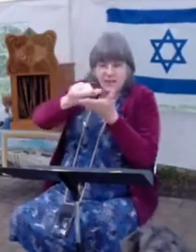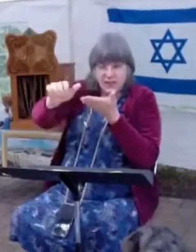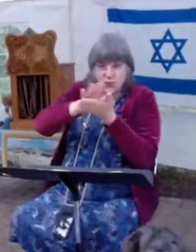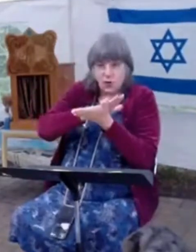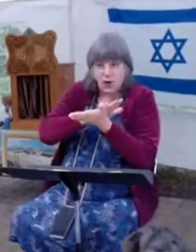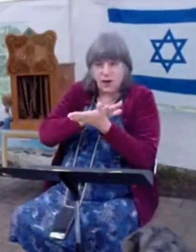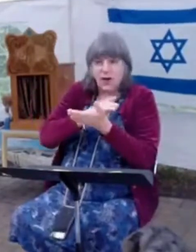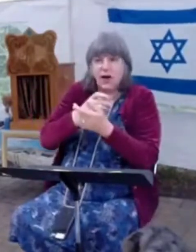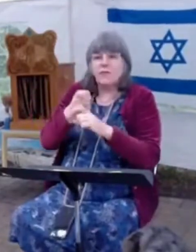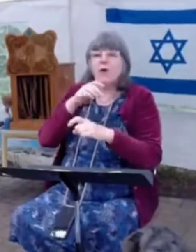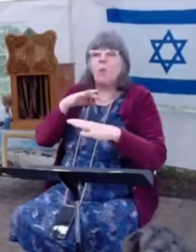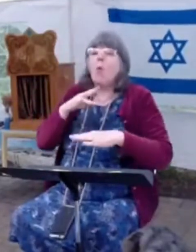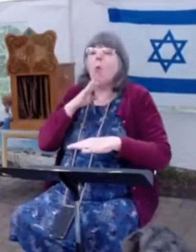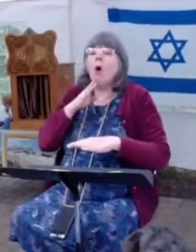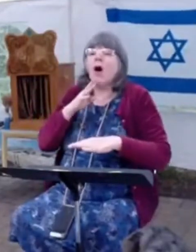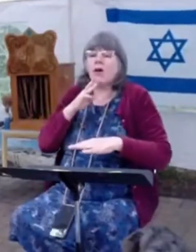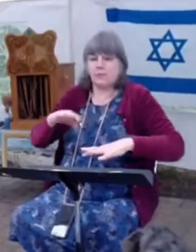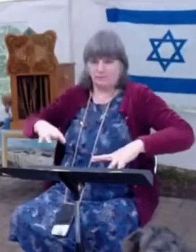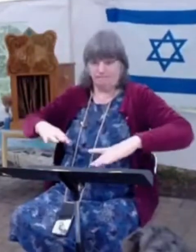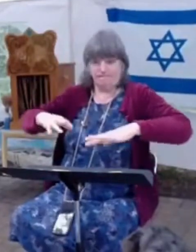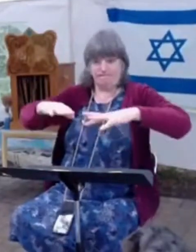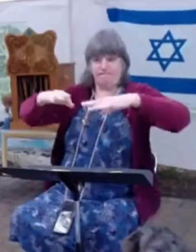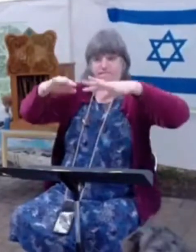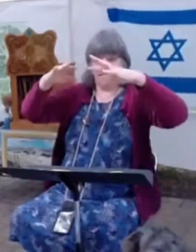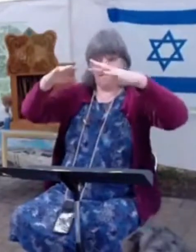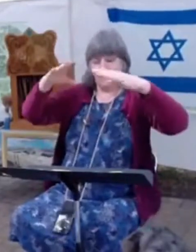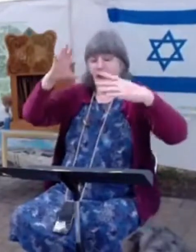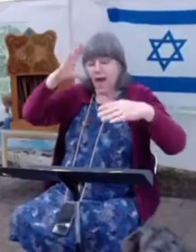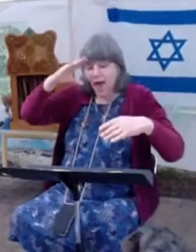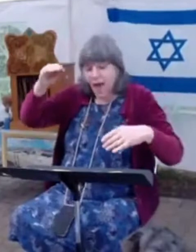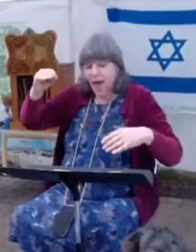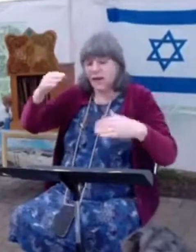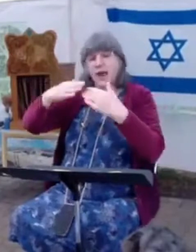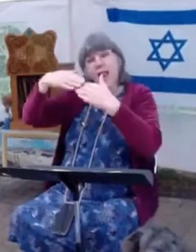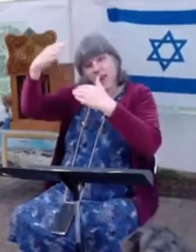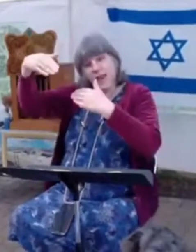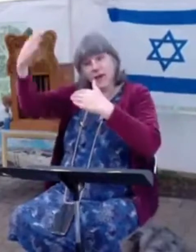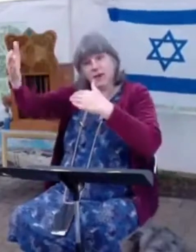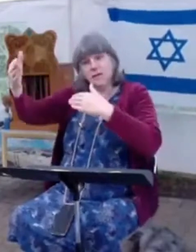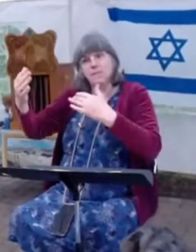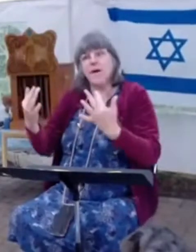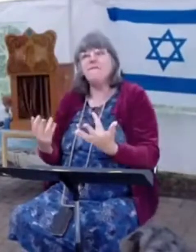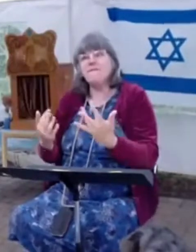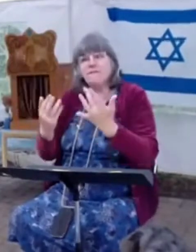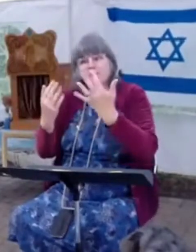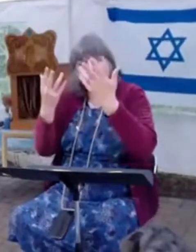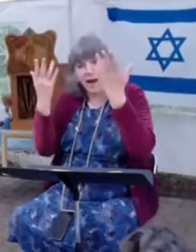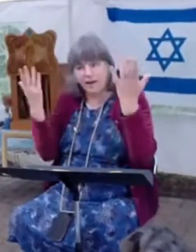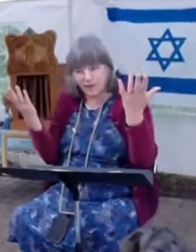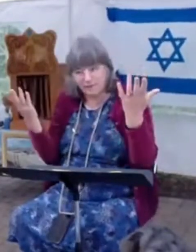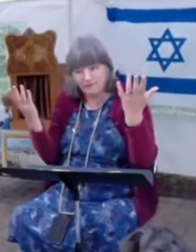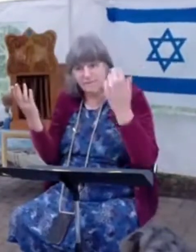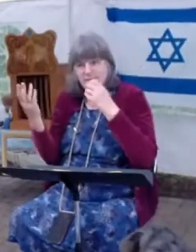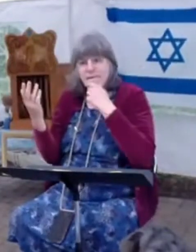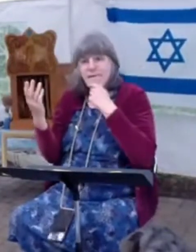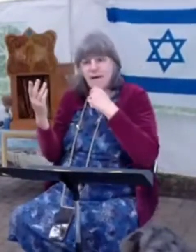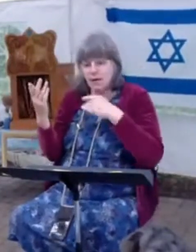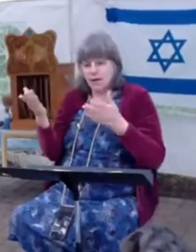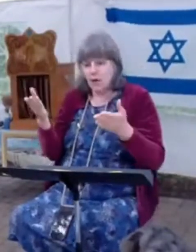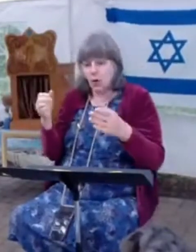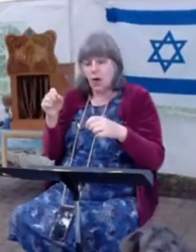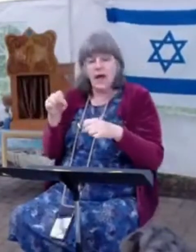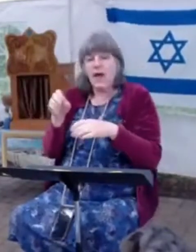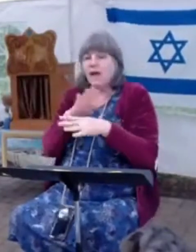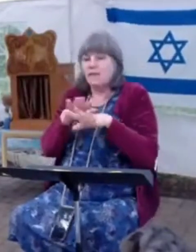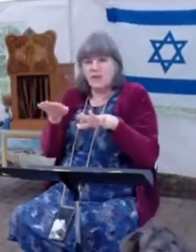might remain and exhibit their discoveries to mankind, and also informed them that there was another pillar of brick erected